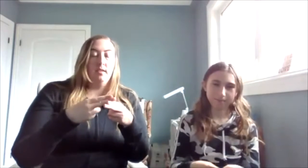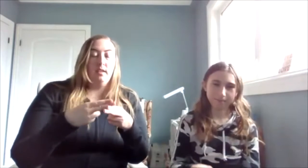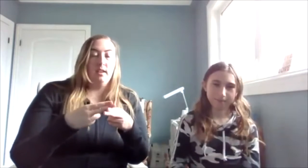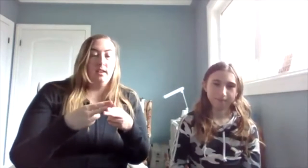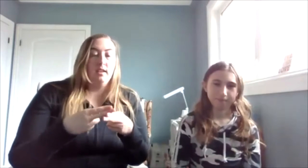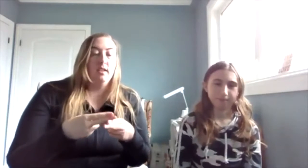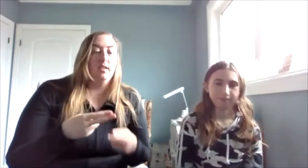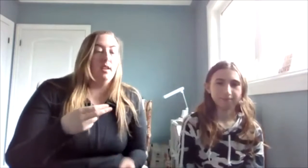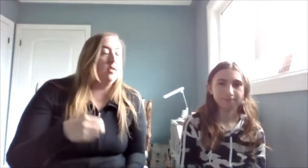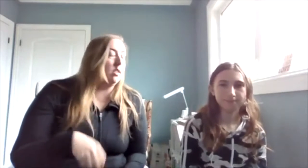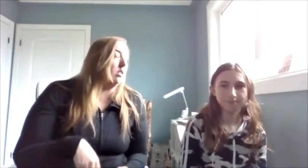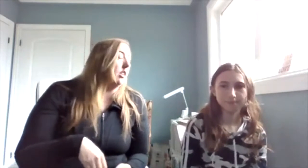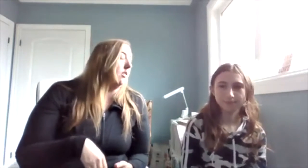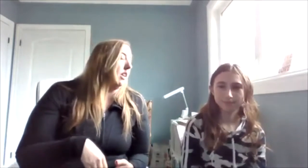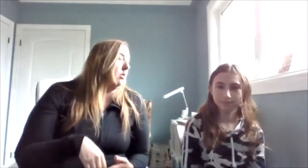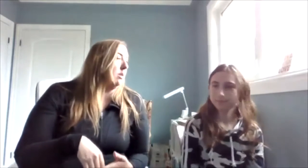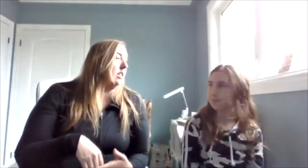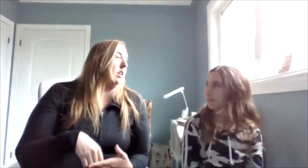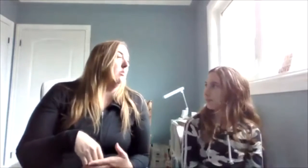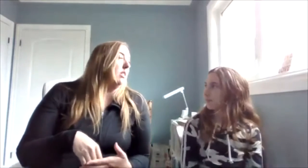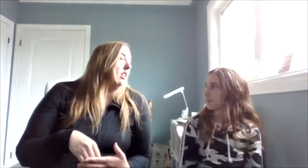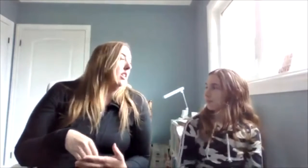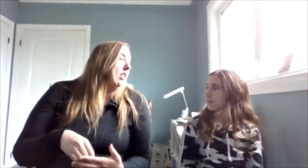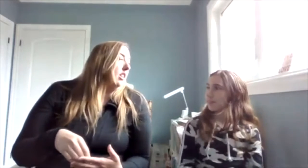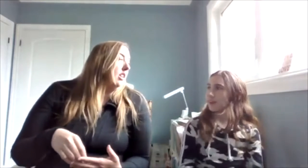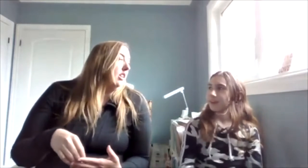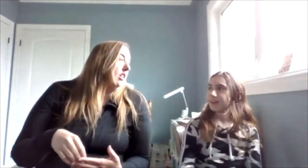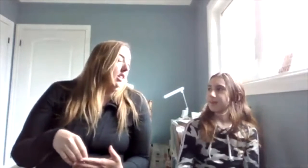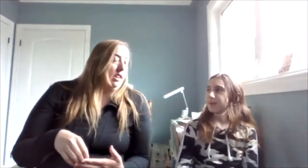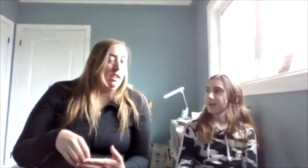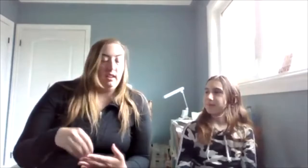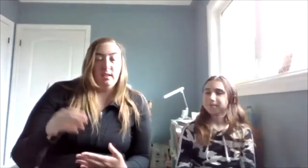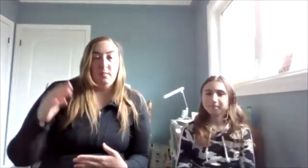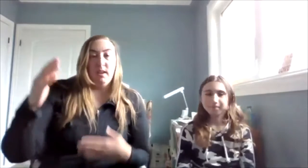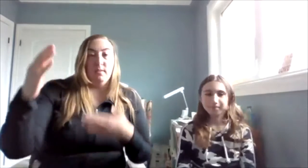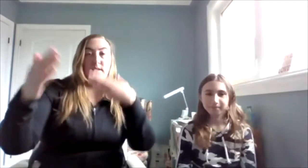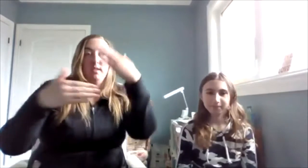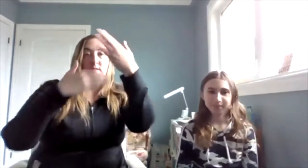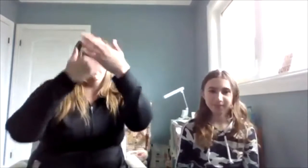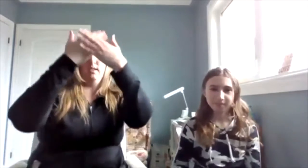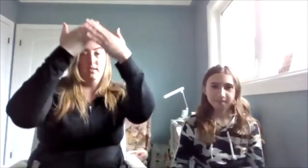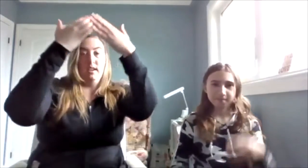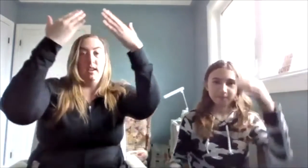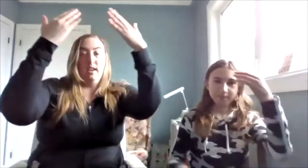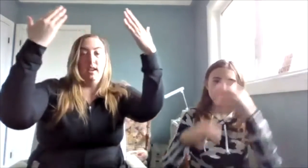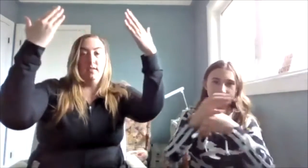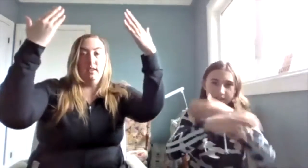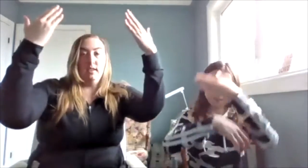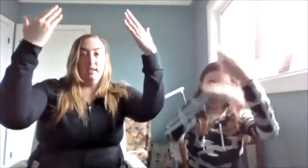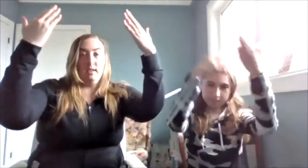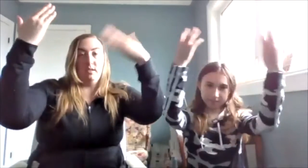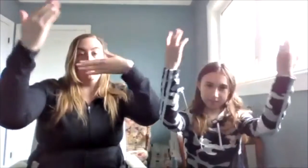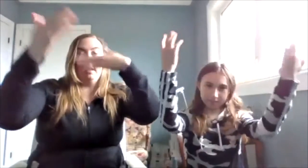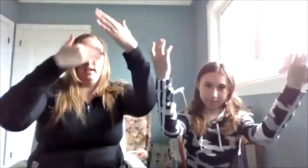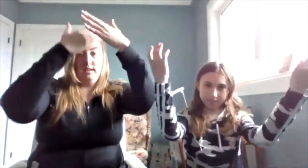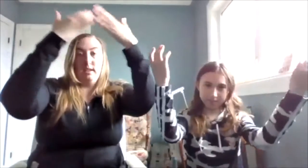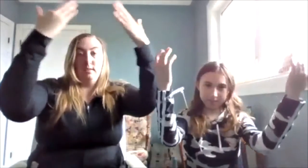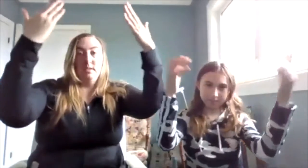Alright, so Our Father who art in heaven, hallowed be thy name. Thy kingdom come. So then we're going to do heaven, so that's God's kingdom is